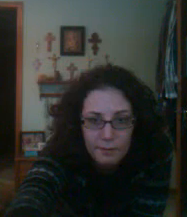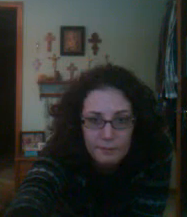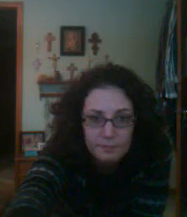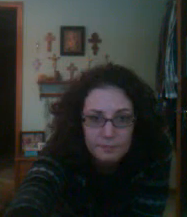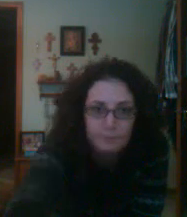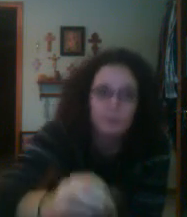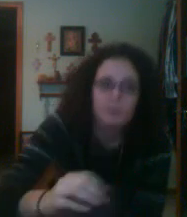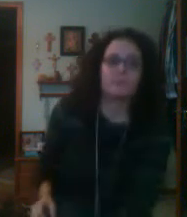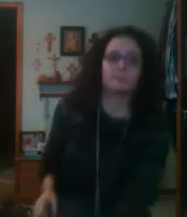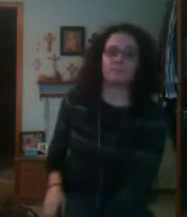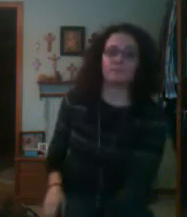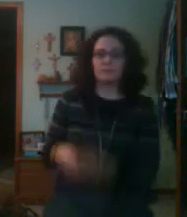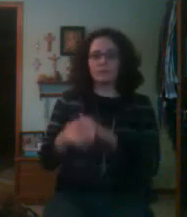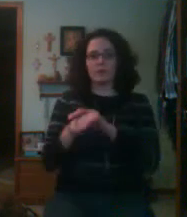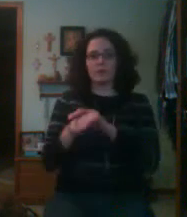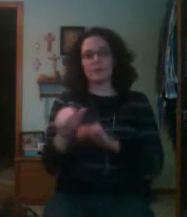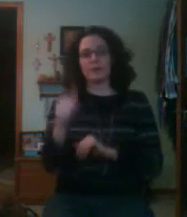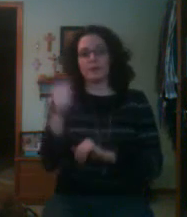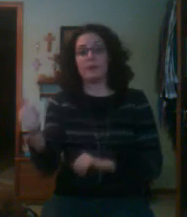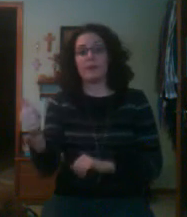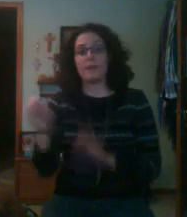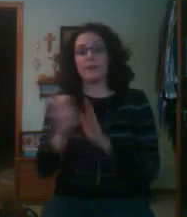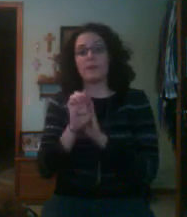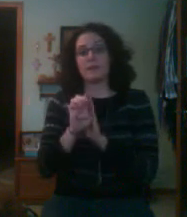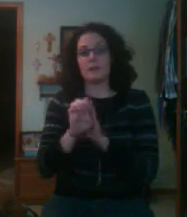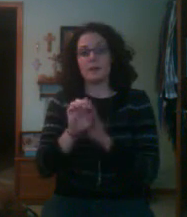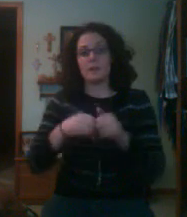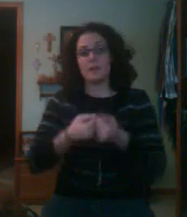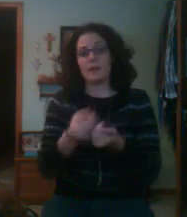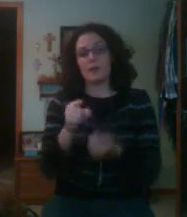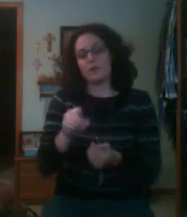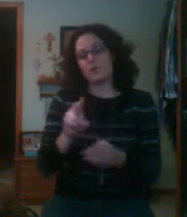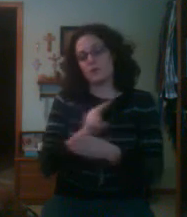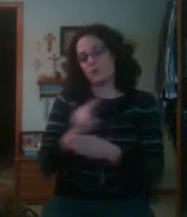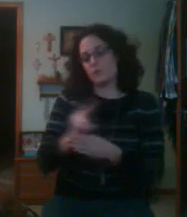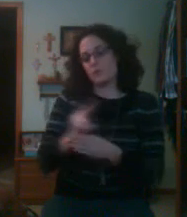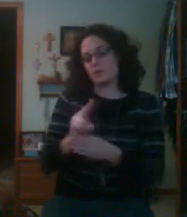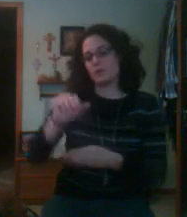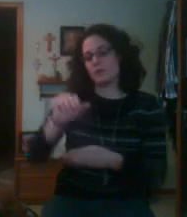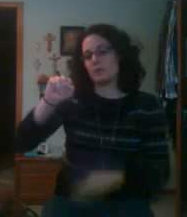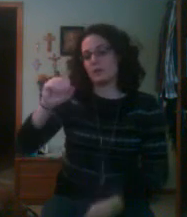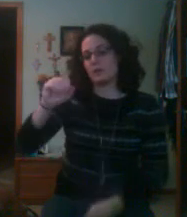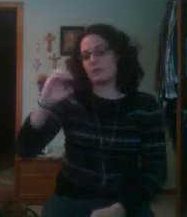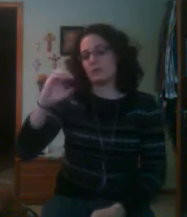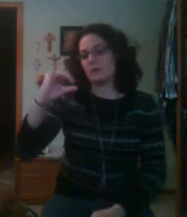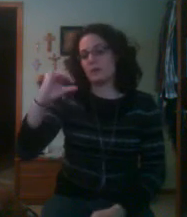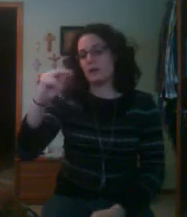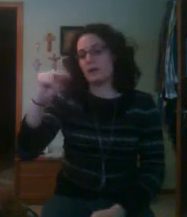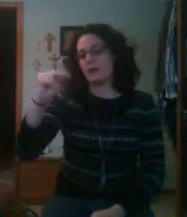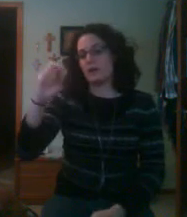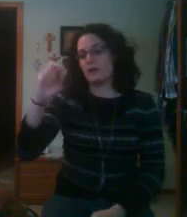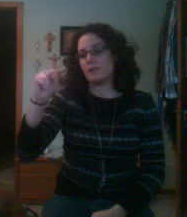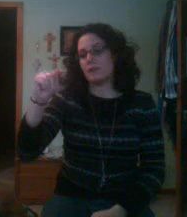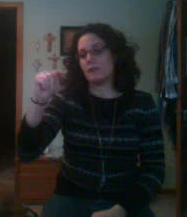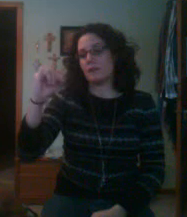I'm go through another example of how you can use the scientific method to conduct experiments in science. So